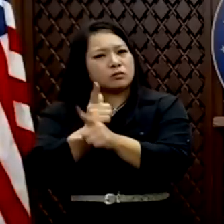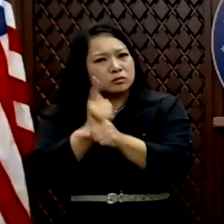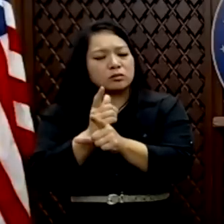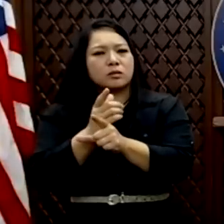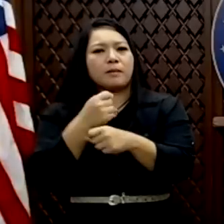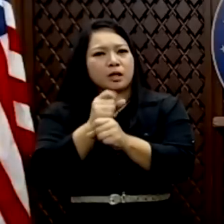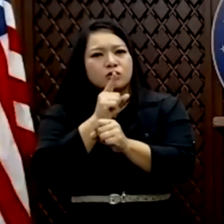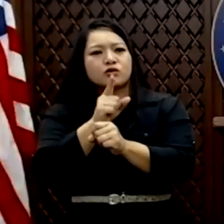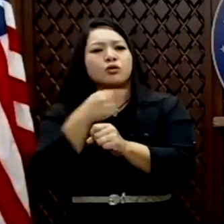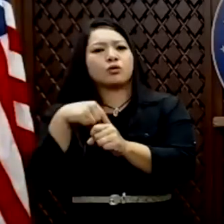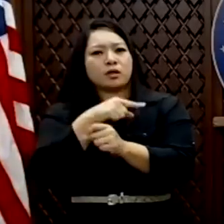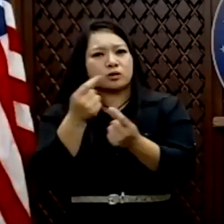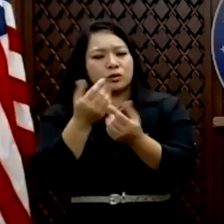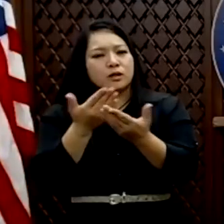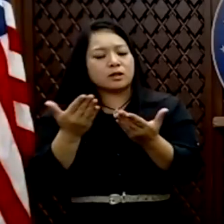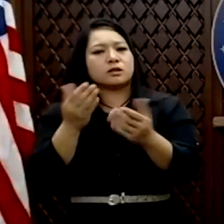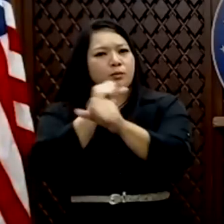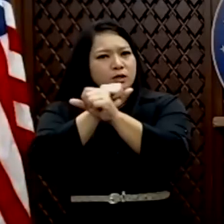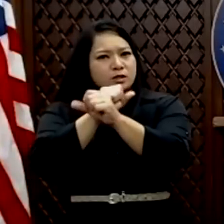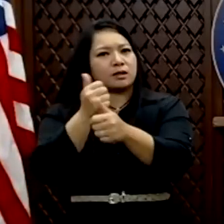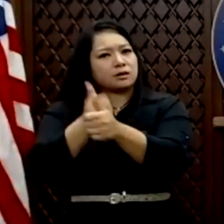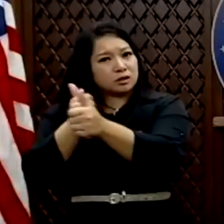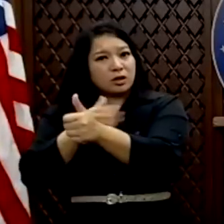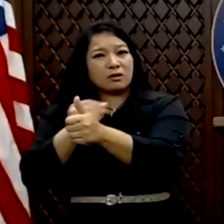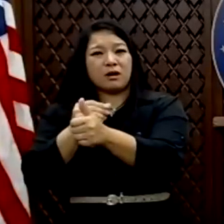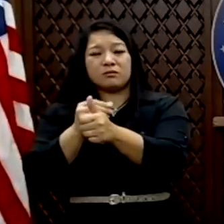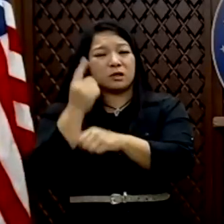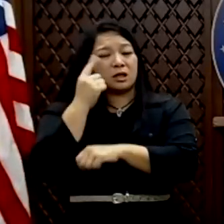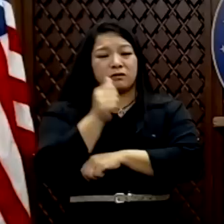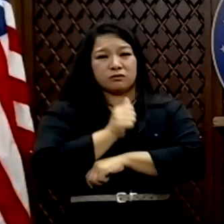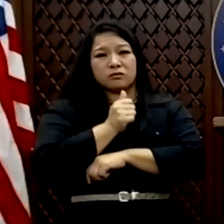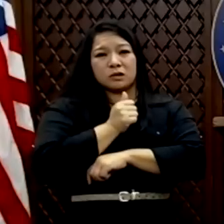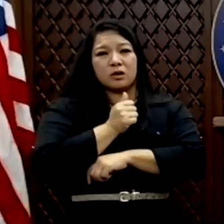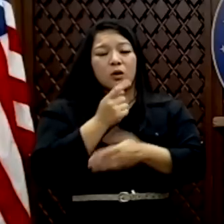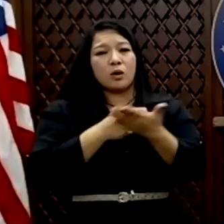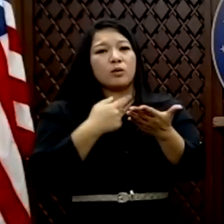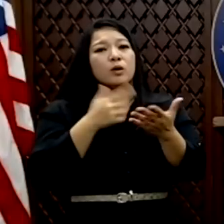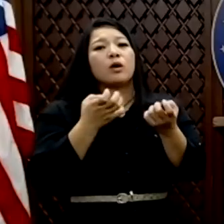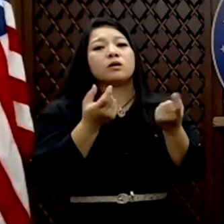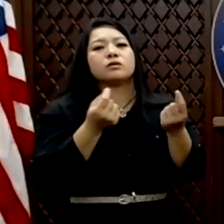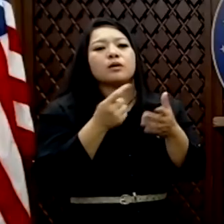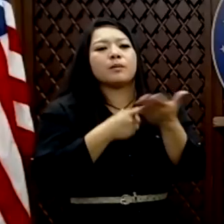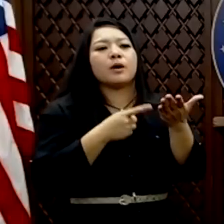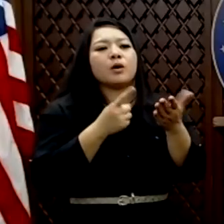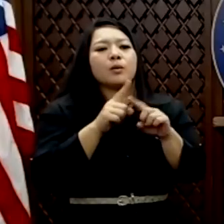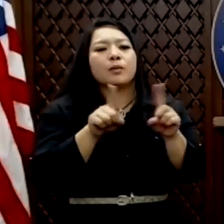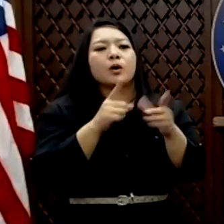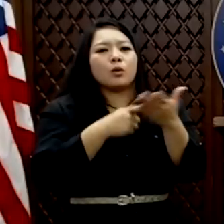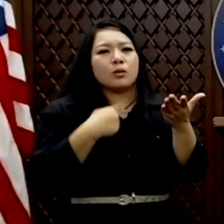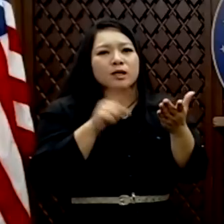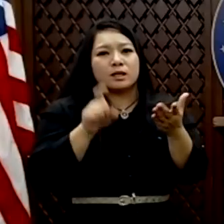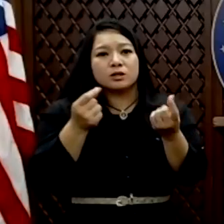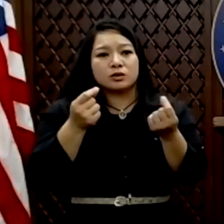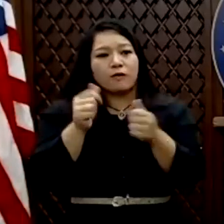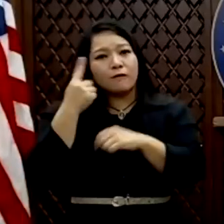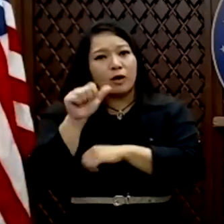that we ensure that we do things to protect each other, and we not be selfish about what we want to do, but more think about what we need to do for others,